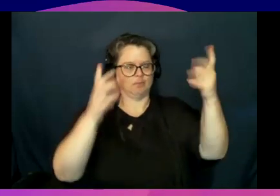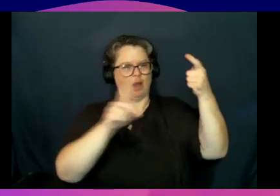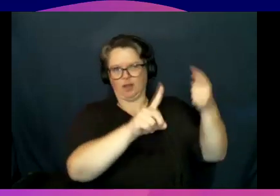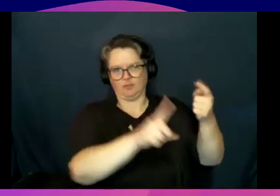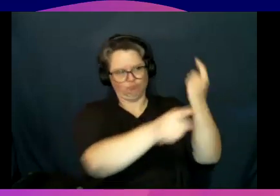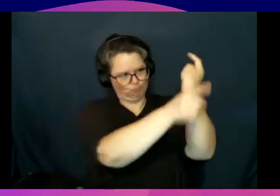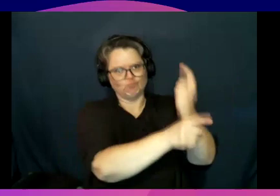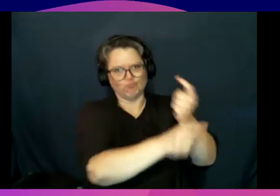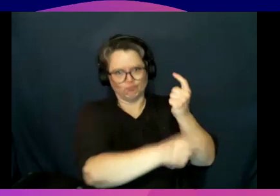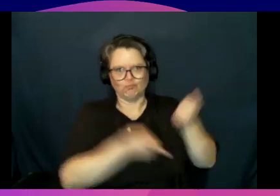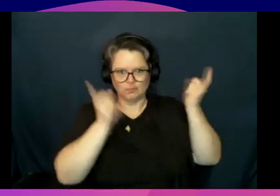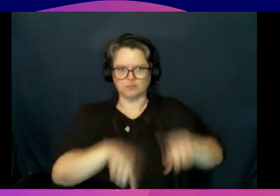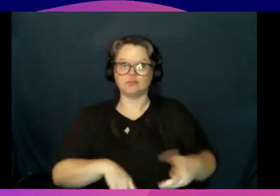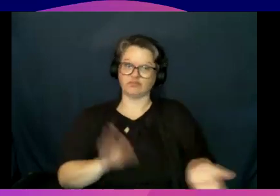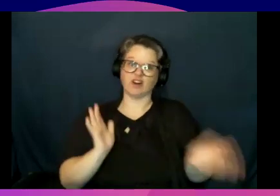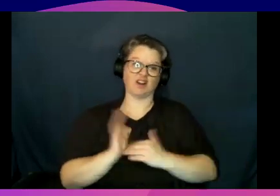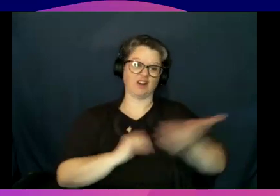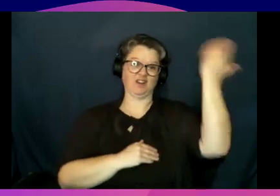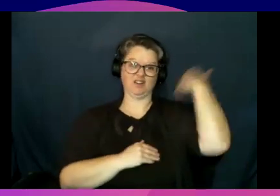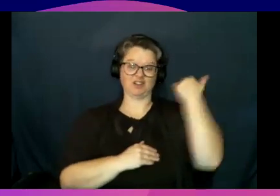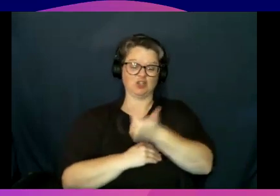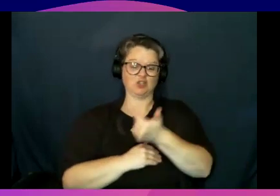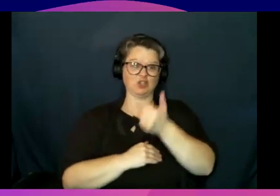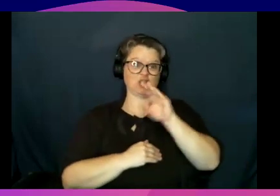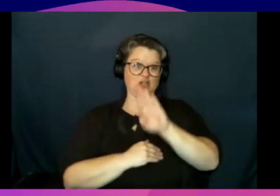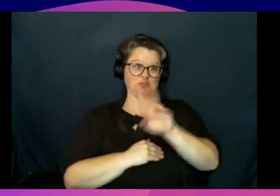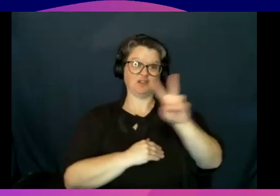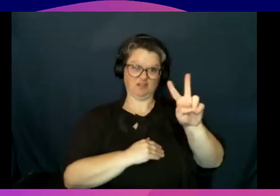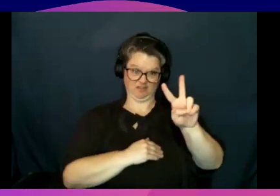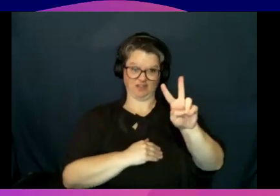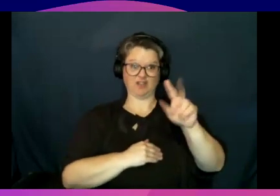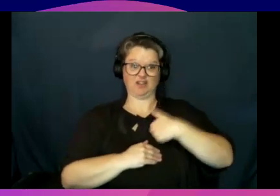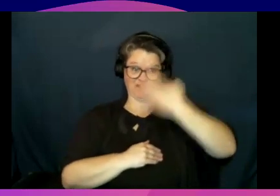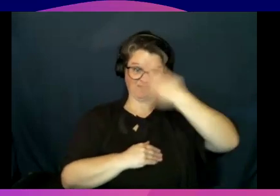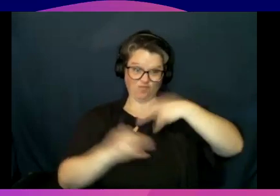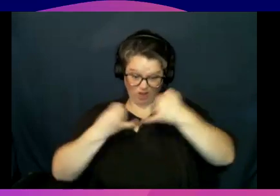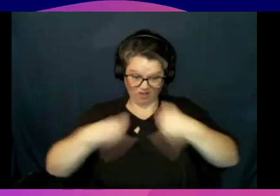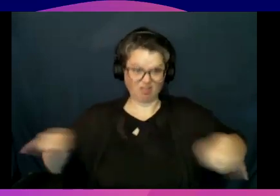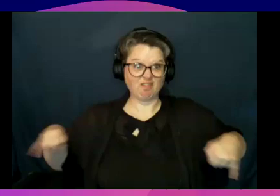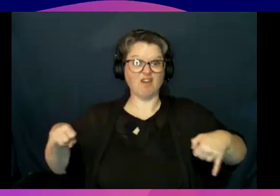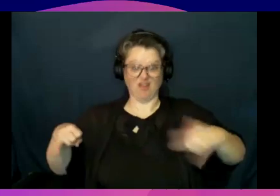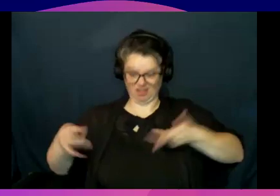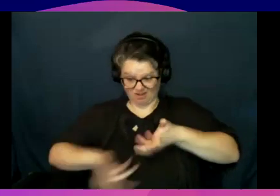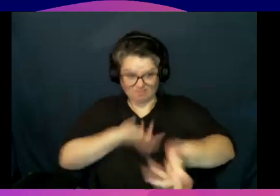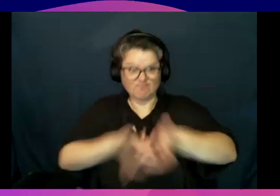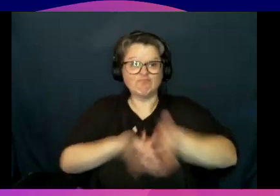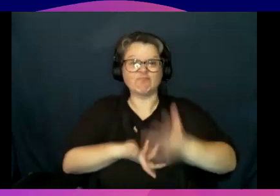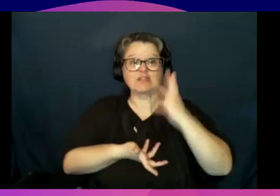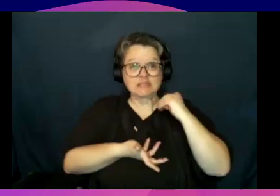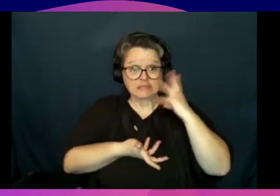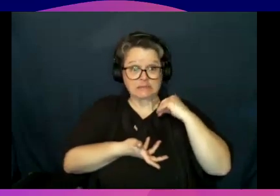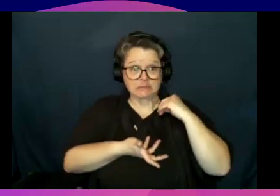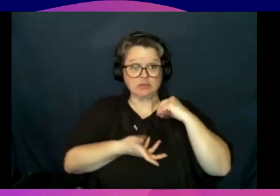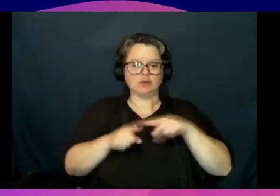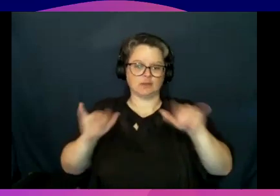frontline GBV organization definitely resonates with me as well. I think I've experienced a lot of the similar things. But to